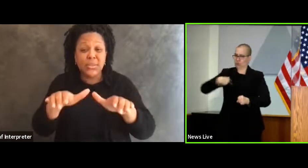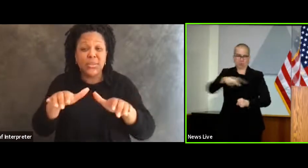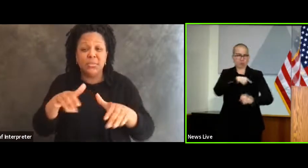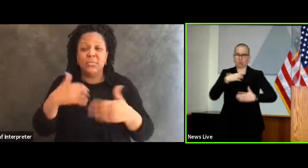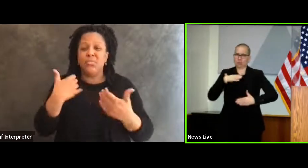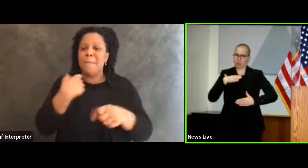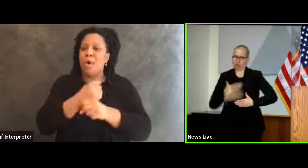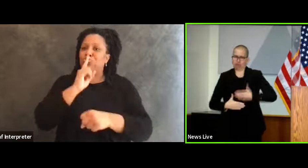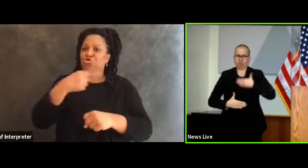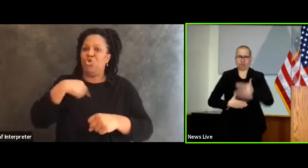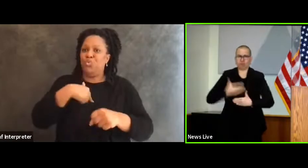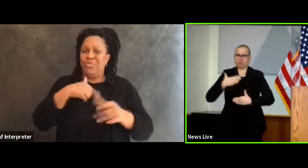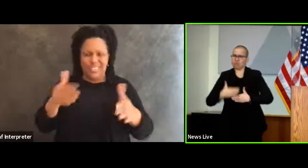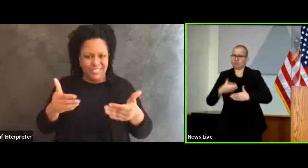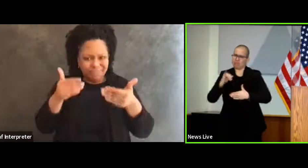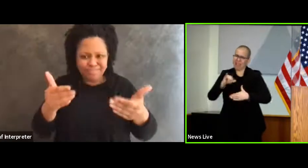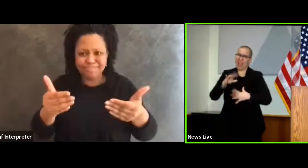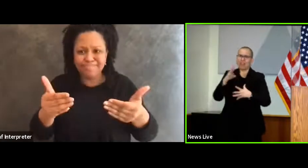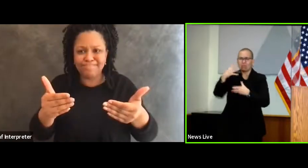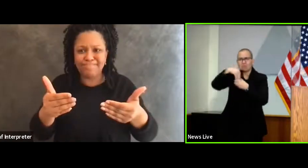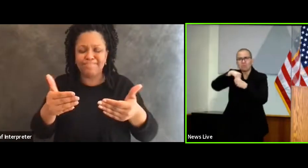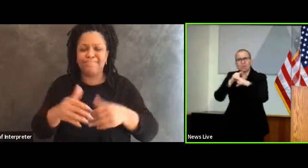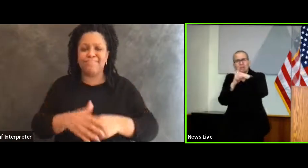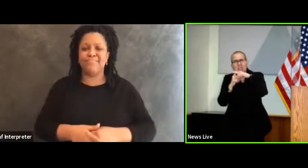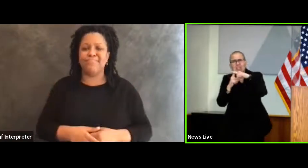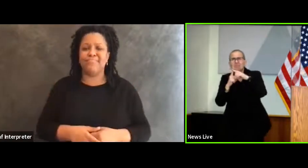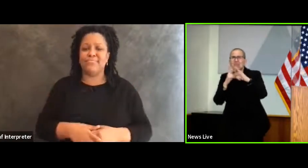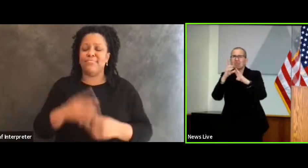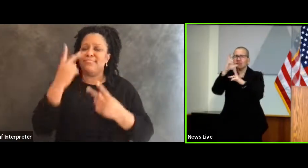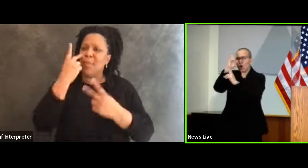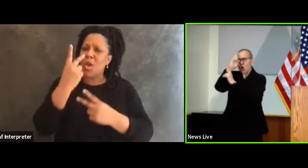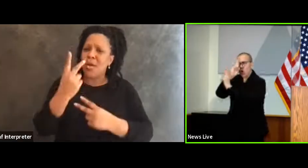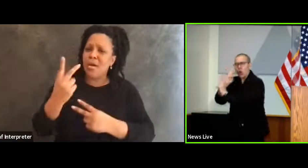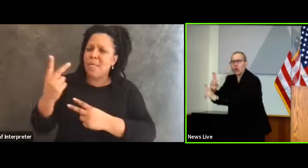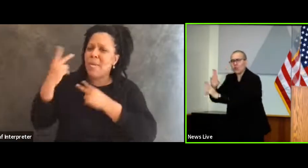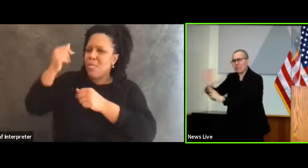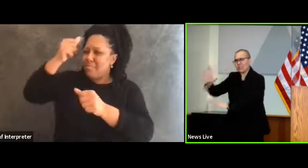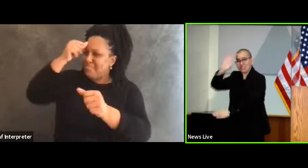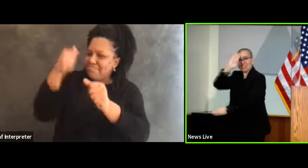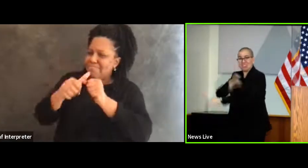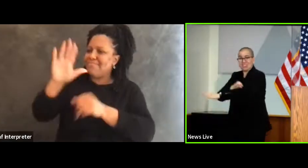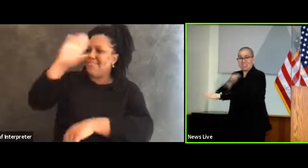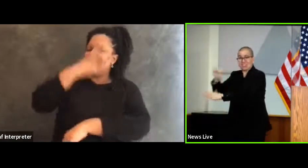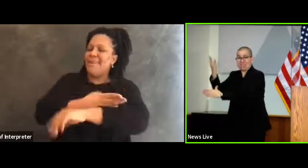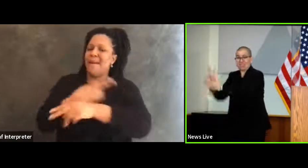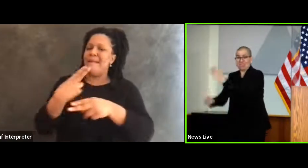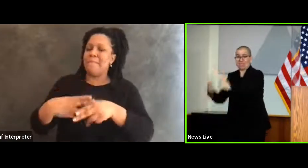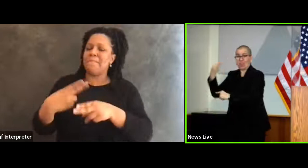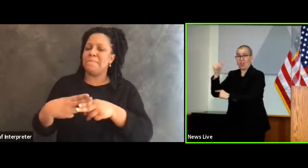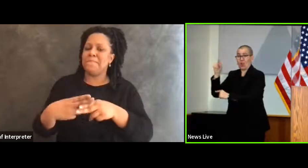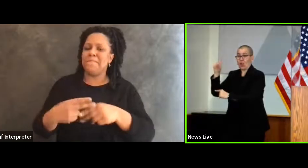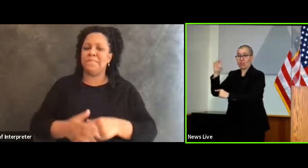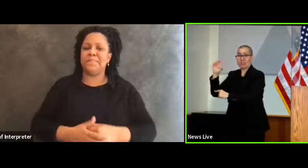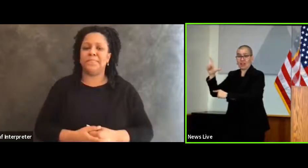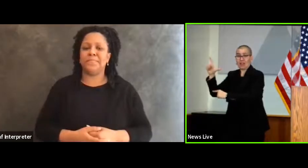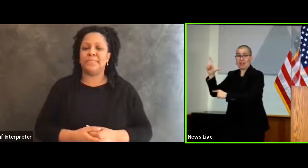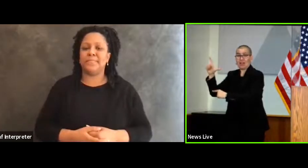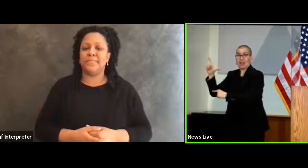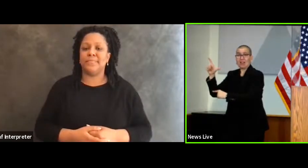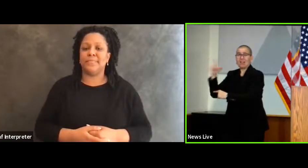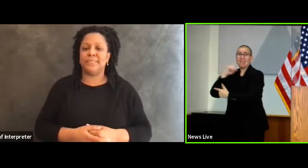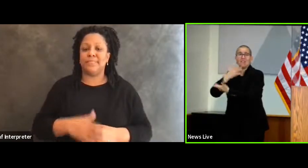positive way in the memory of her son and for all of those we are carrying with us in this